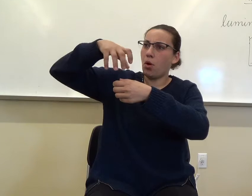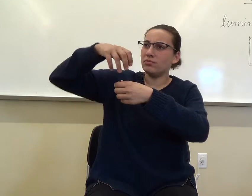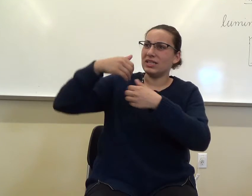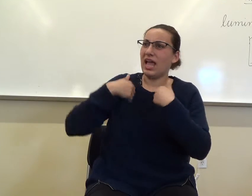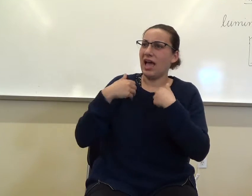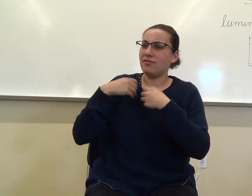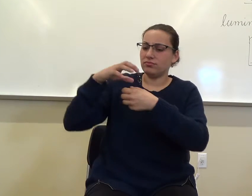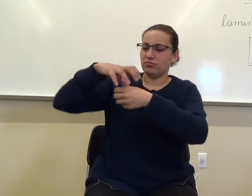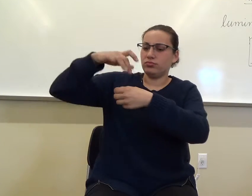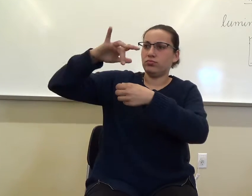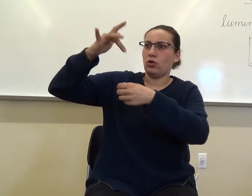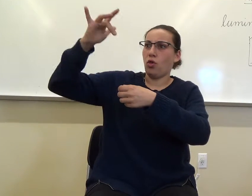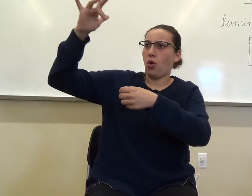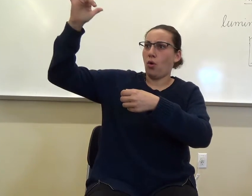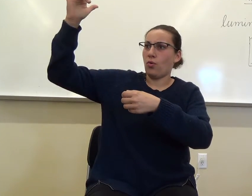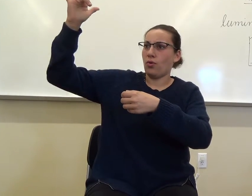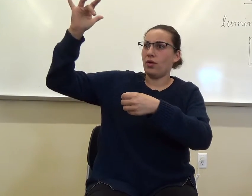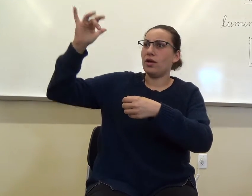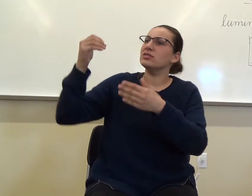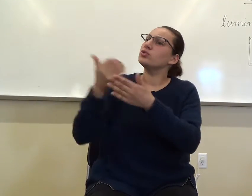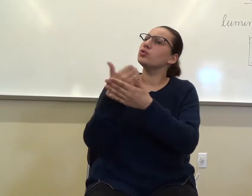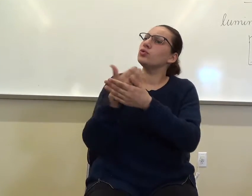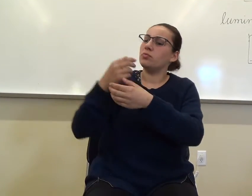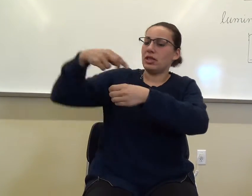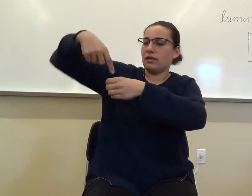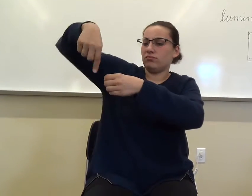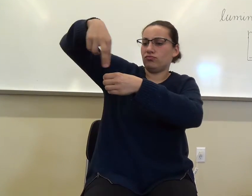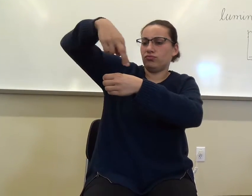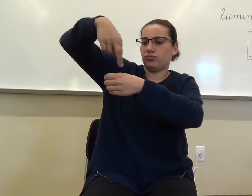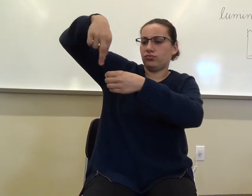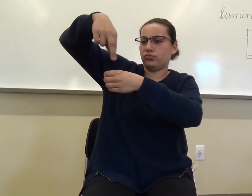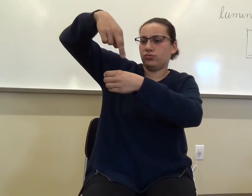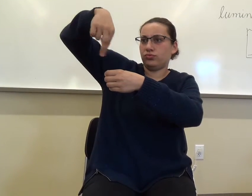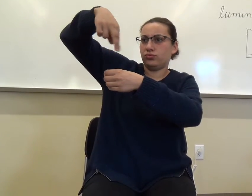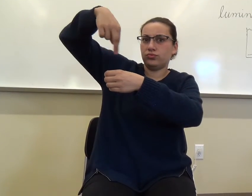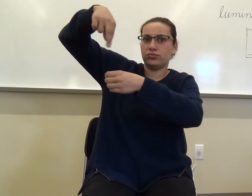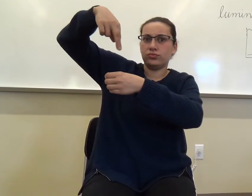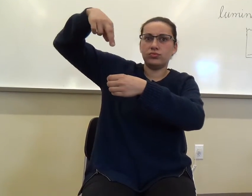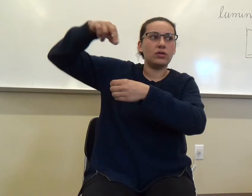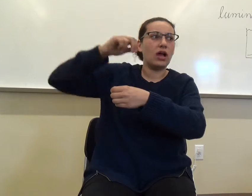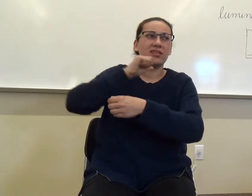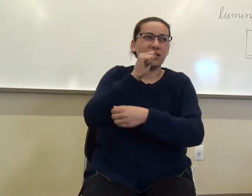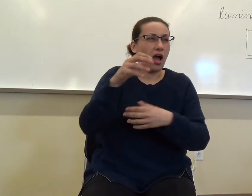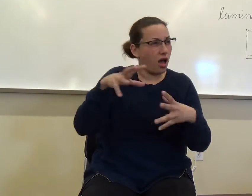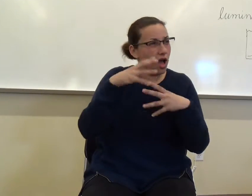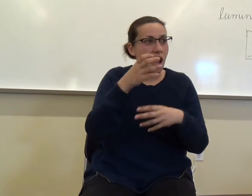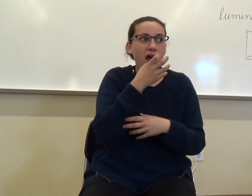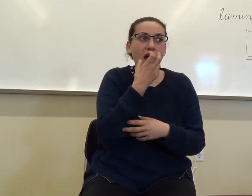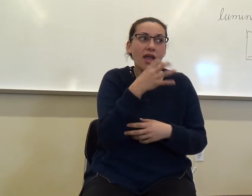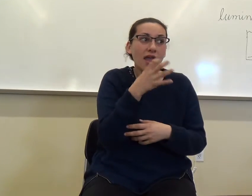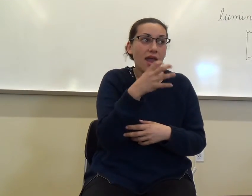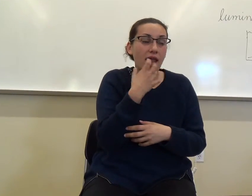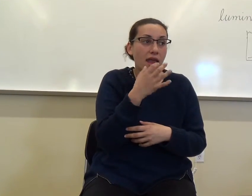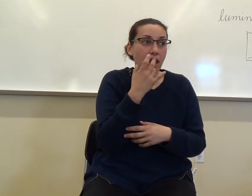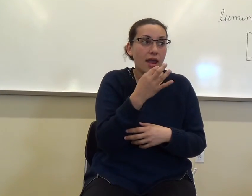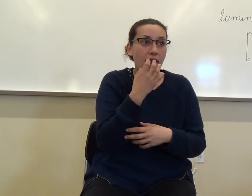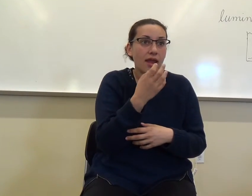luminescence as the old-fashioned light bulbs, but they don't give off as much heat. They give off as much luminescence. So